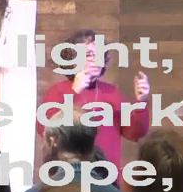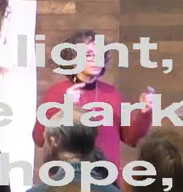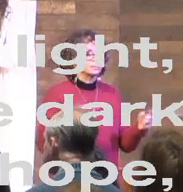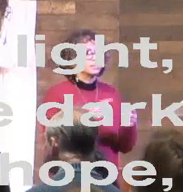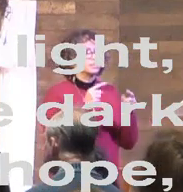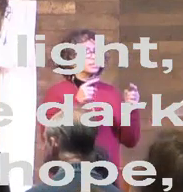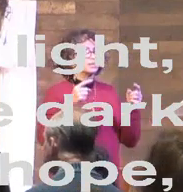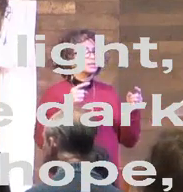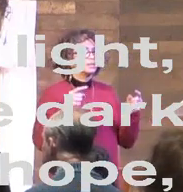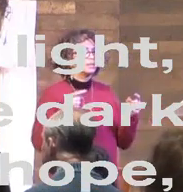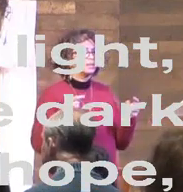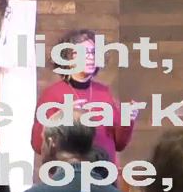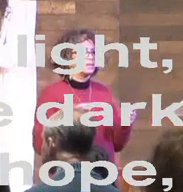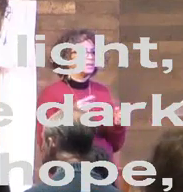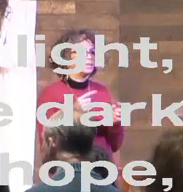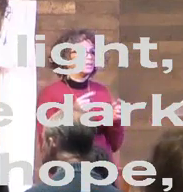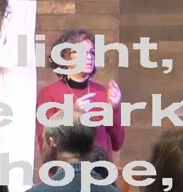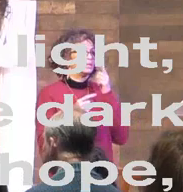my